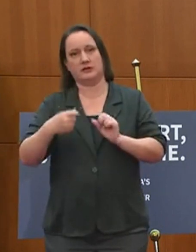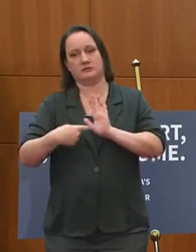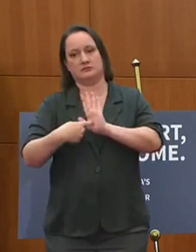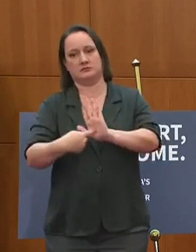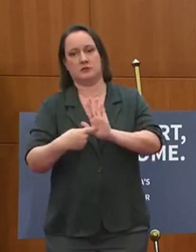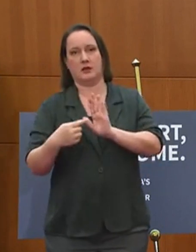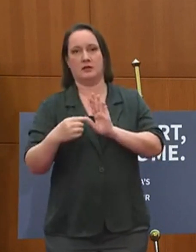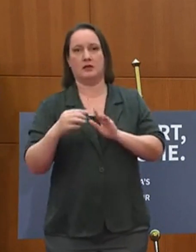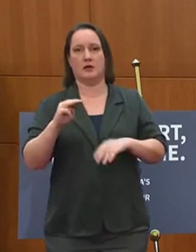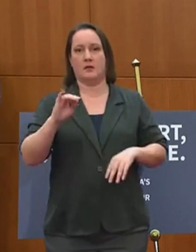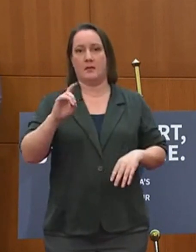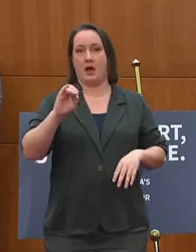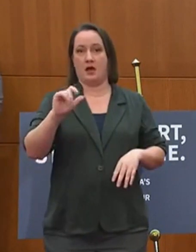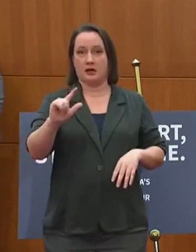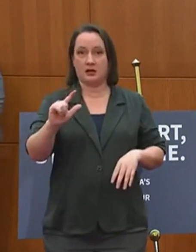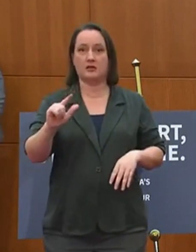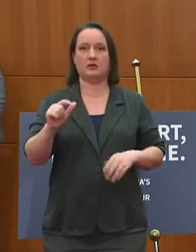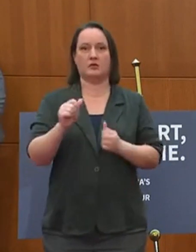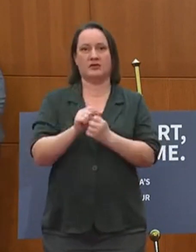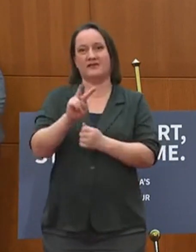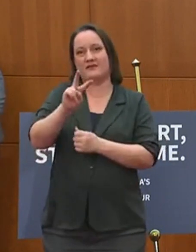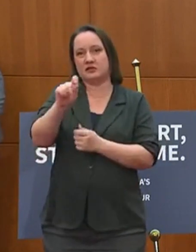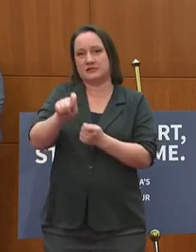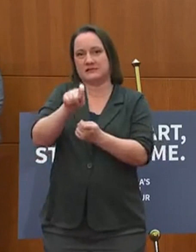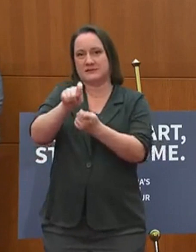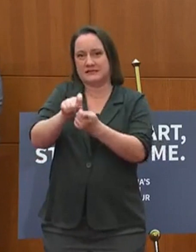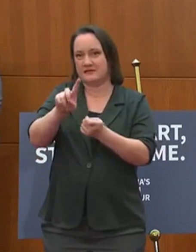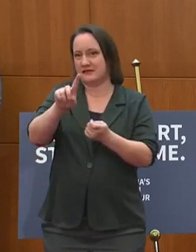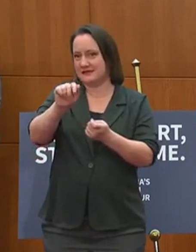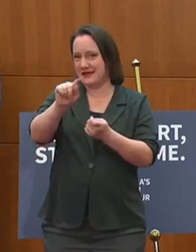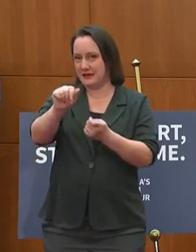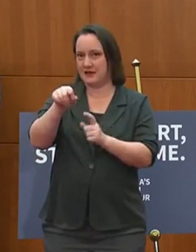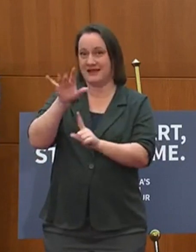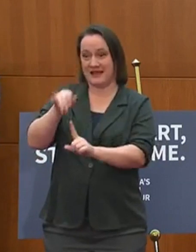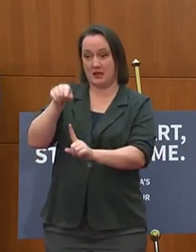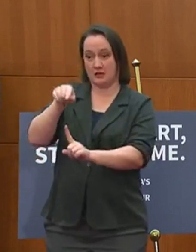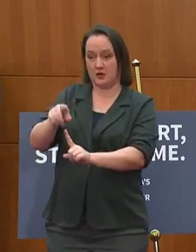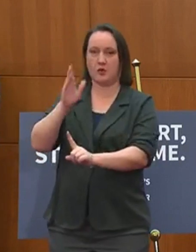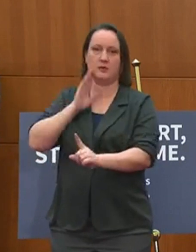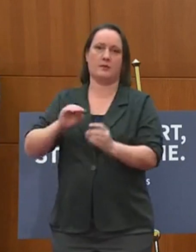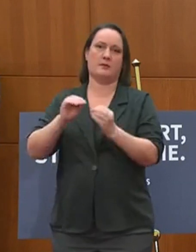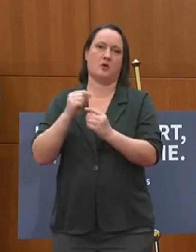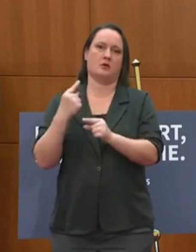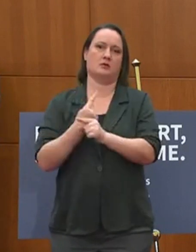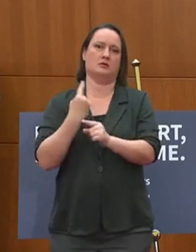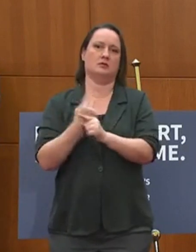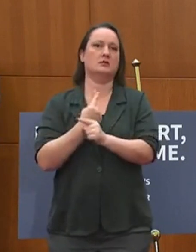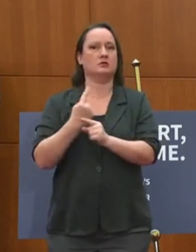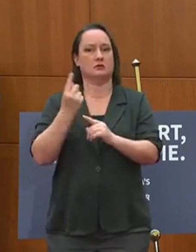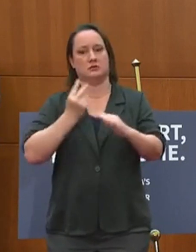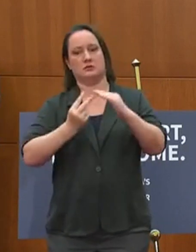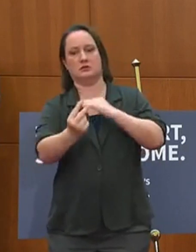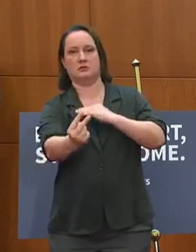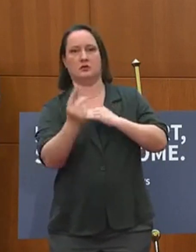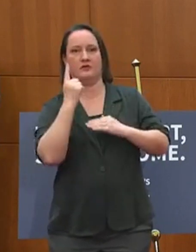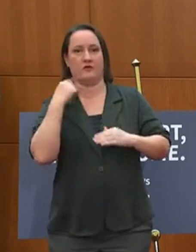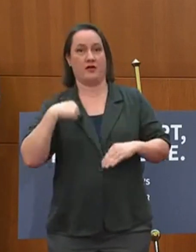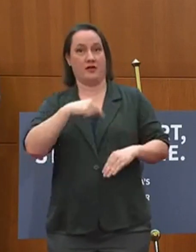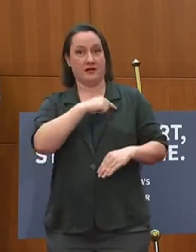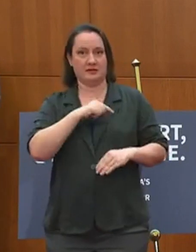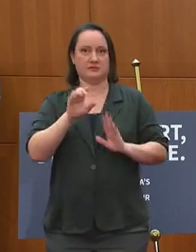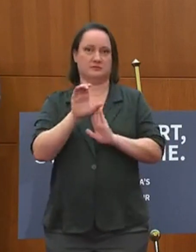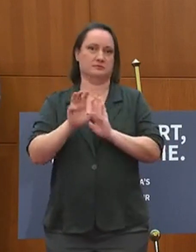has Virginia-specific data, which will therefore be a much more accurate projection on what we can expect here